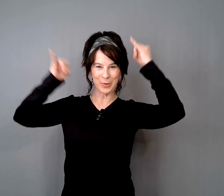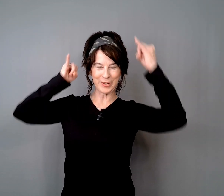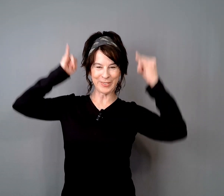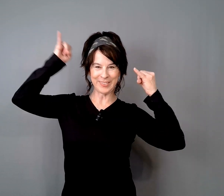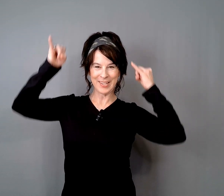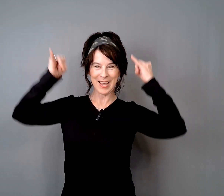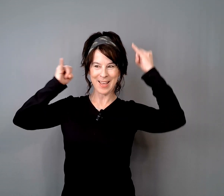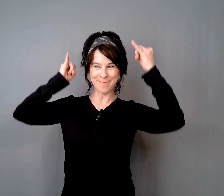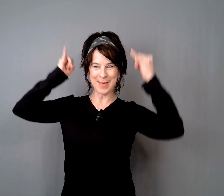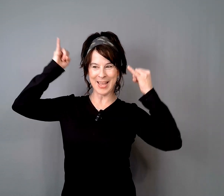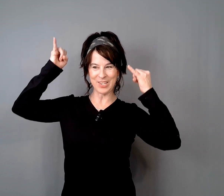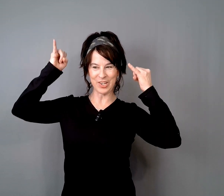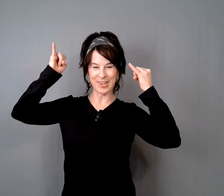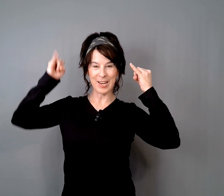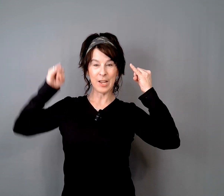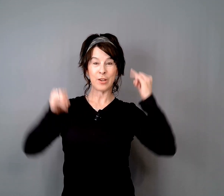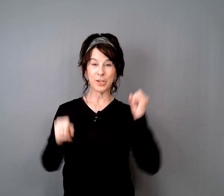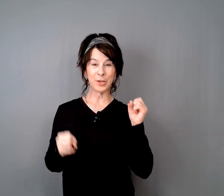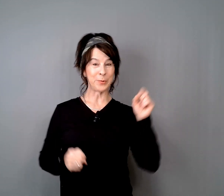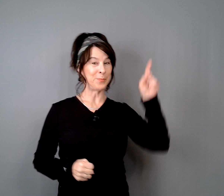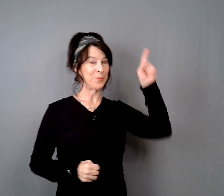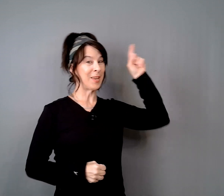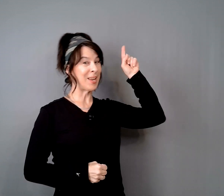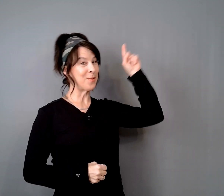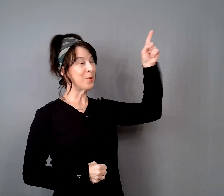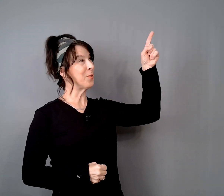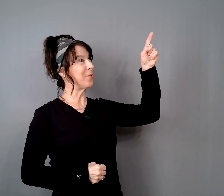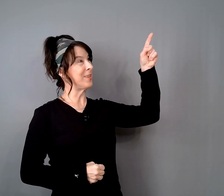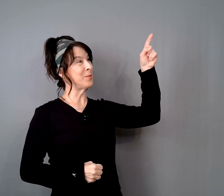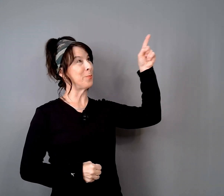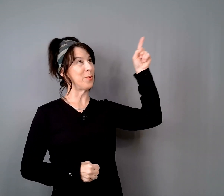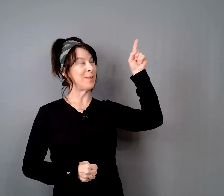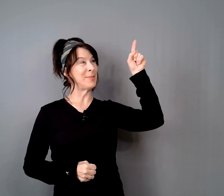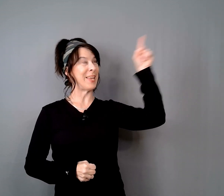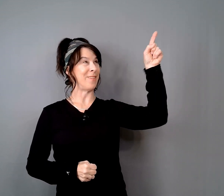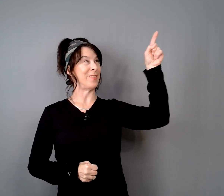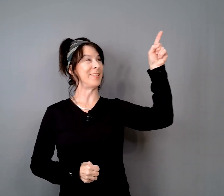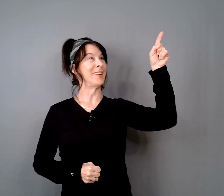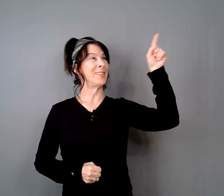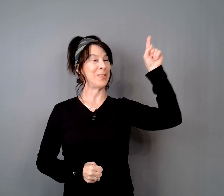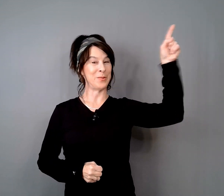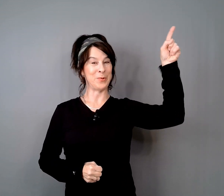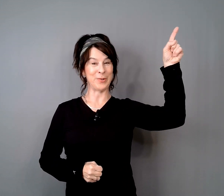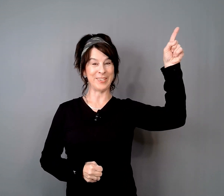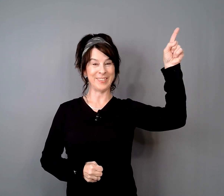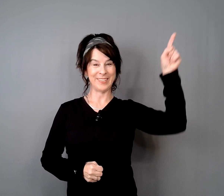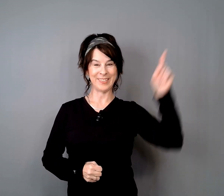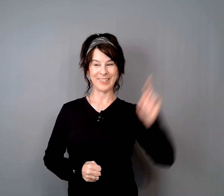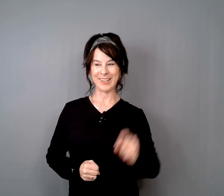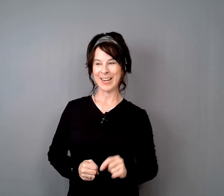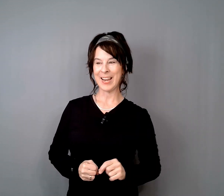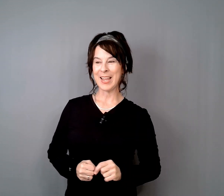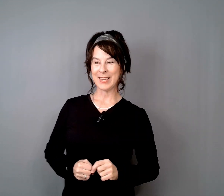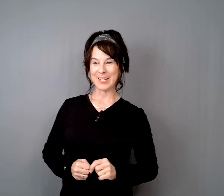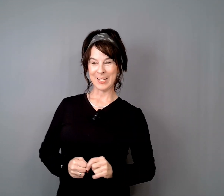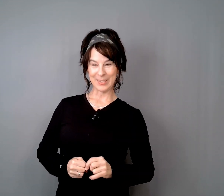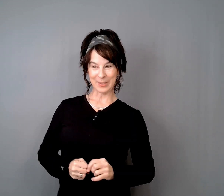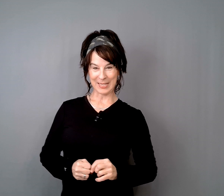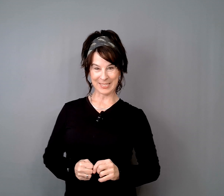swirl. Imagine. You. And we're going to point up to heaven, to the Lord. So let's do